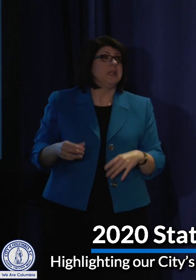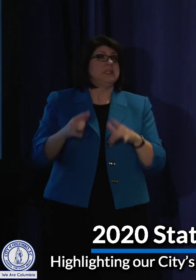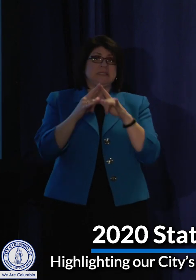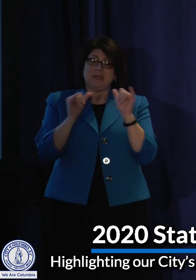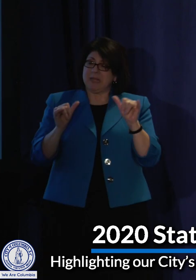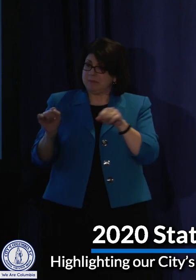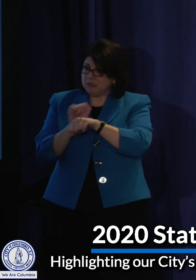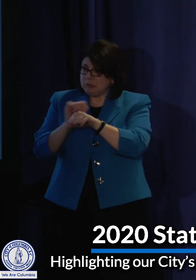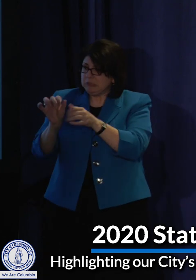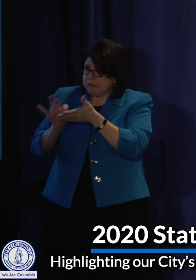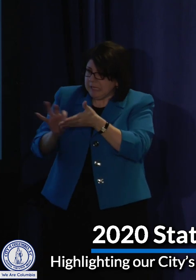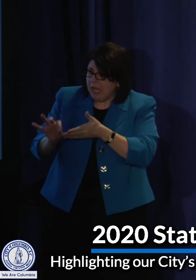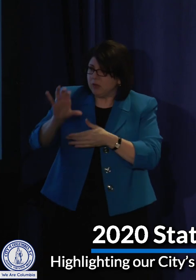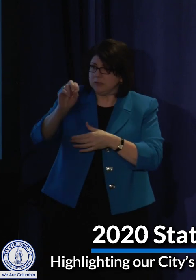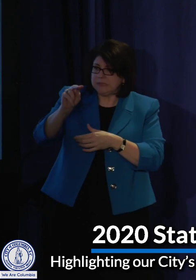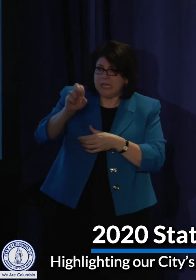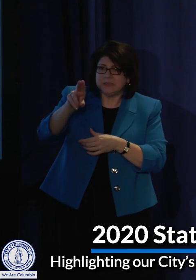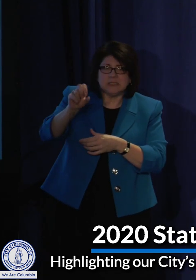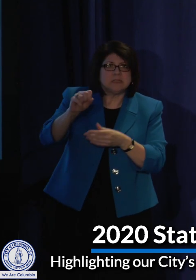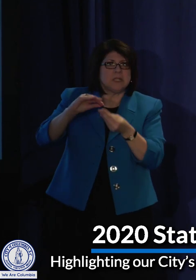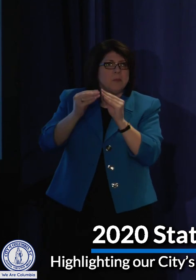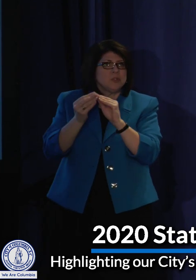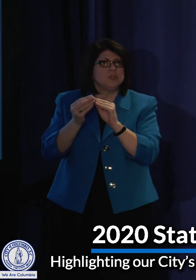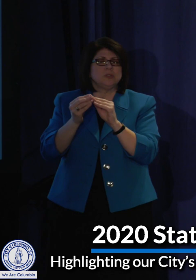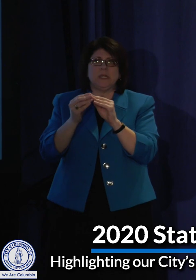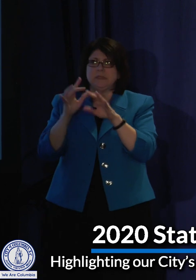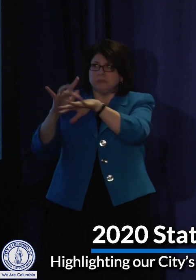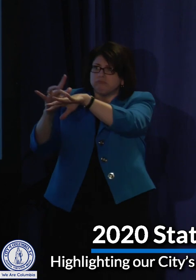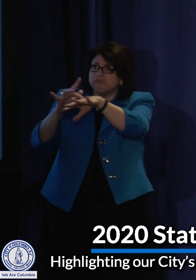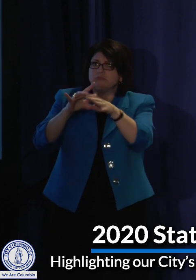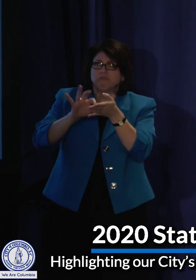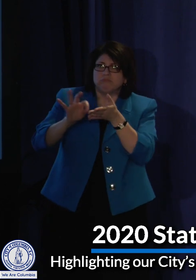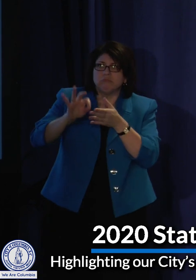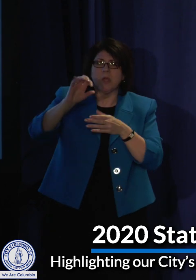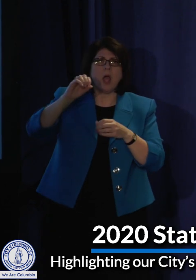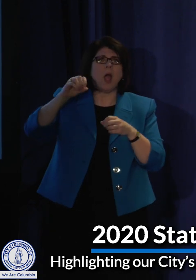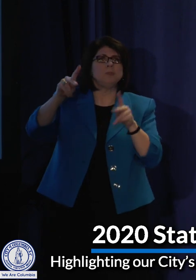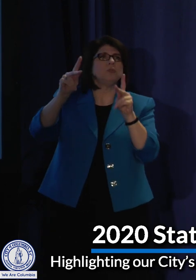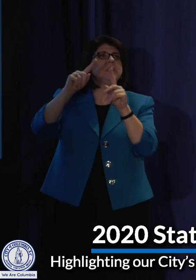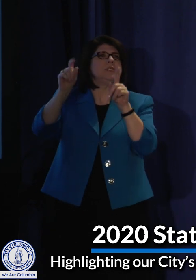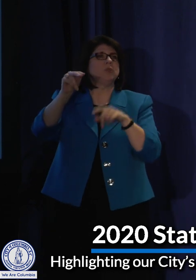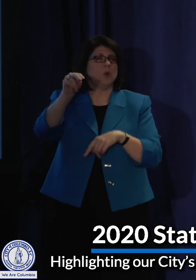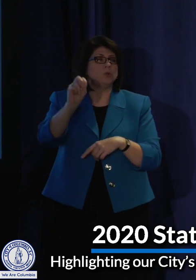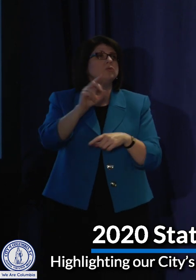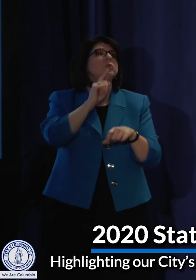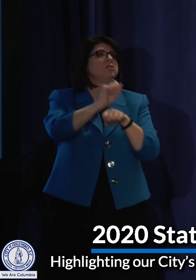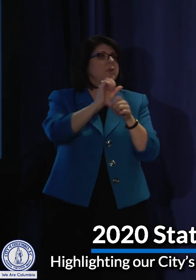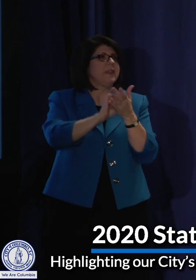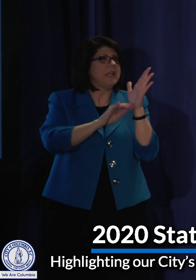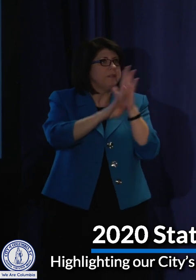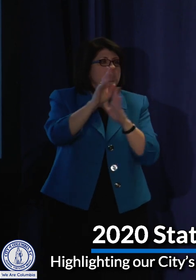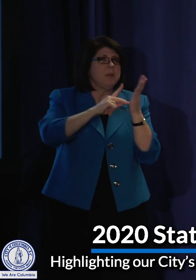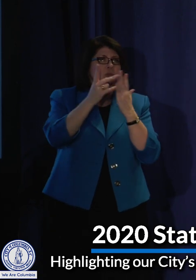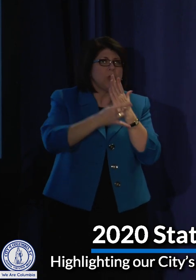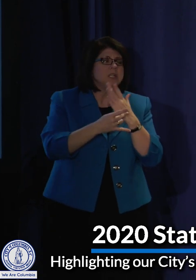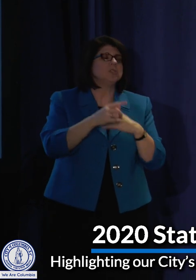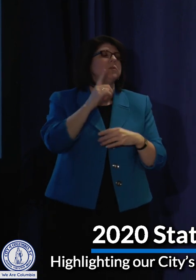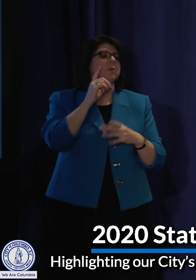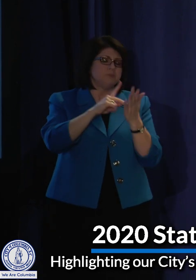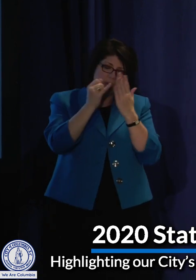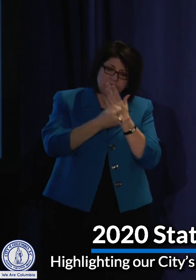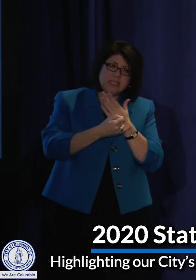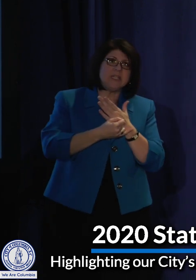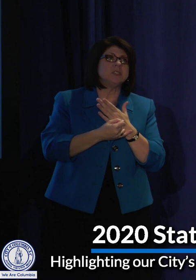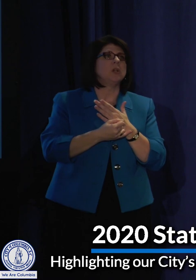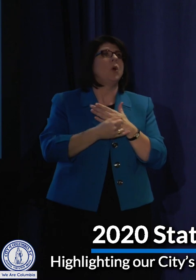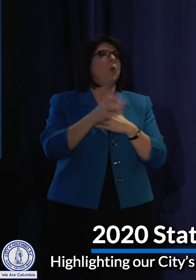census tracts known as our opportunity zones, intentionally committing to make sure that development projects consistent with our